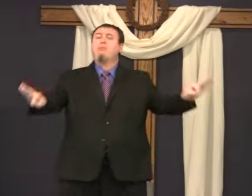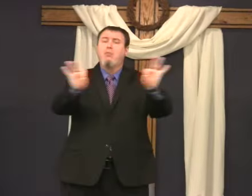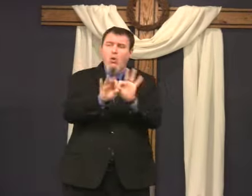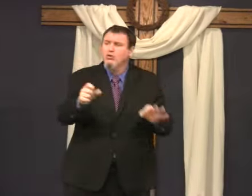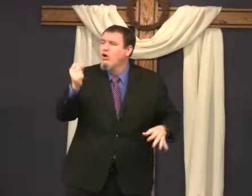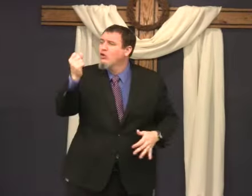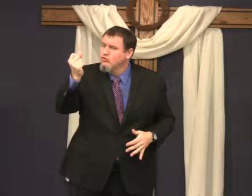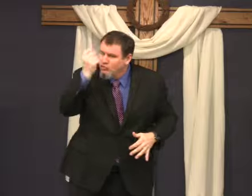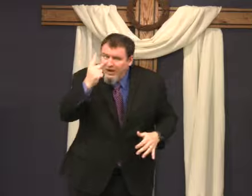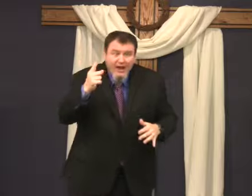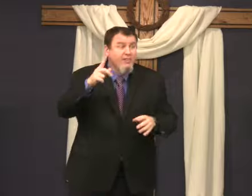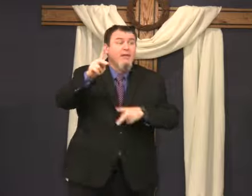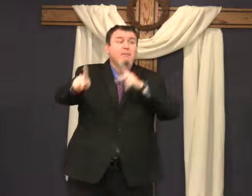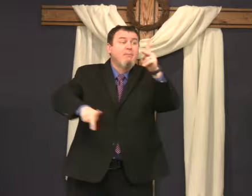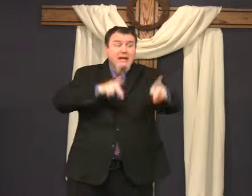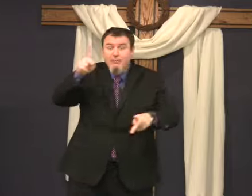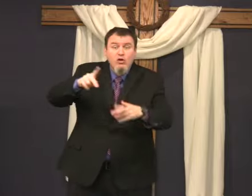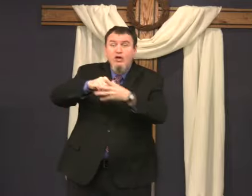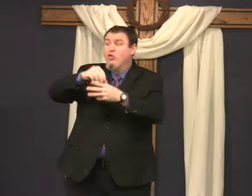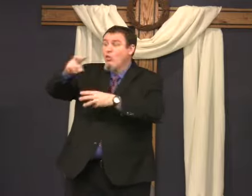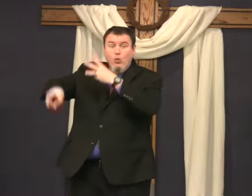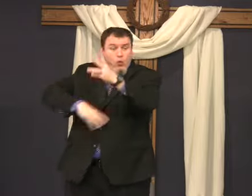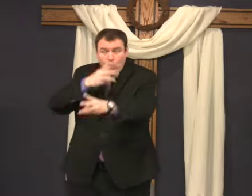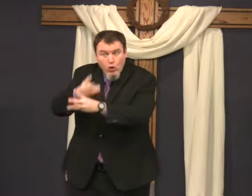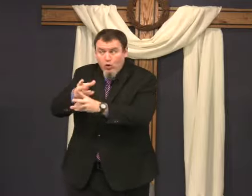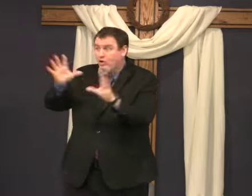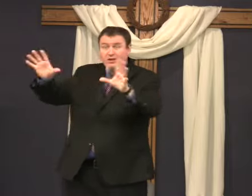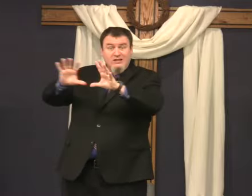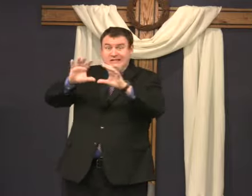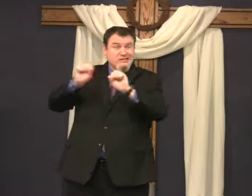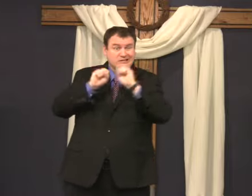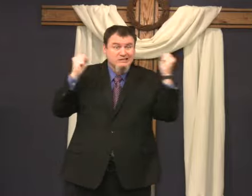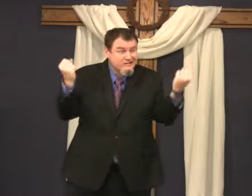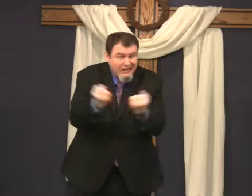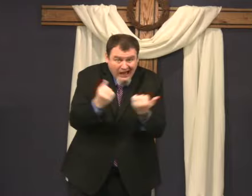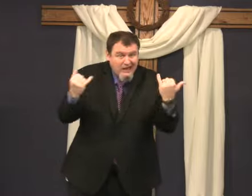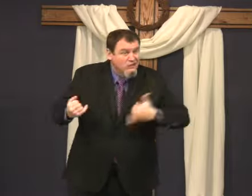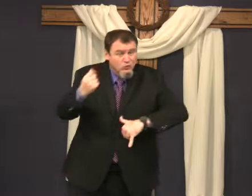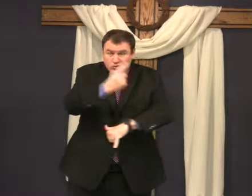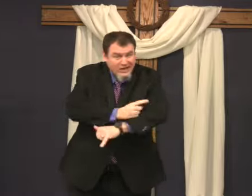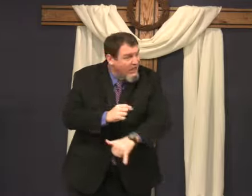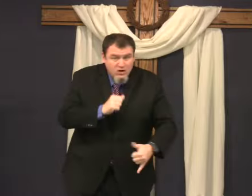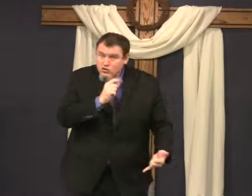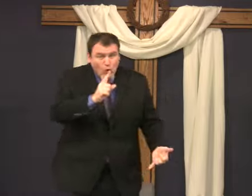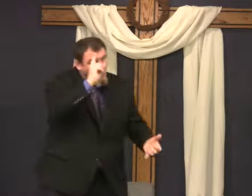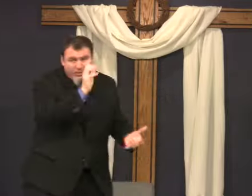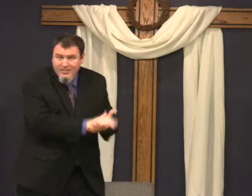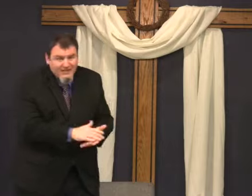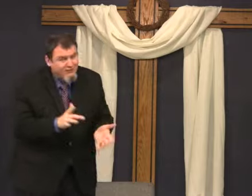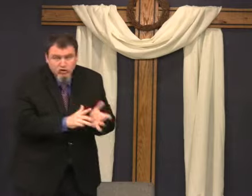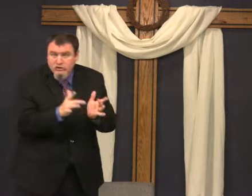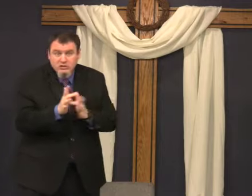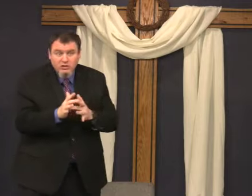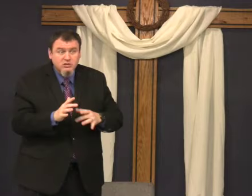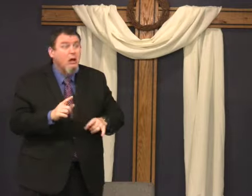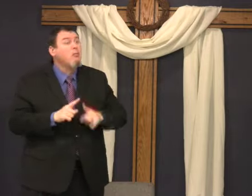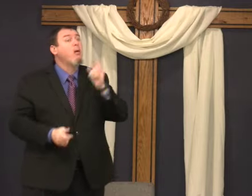that. But it's important to understand the people out in the world and society today don't believe